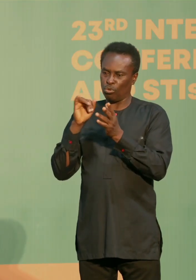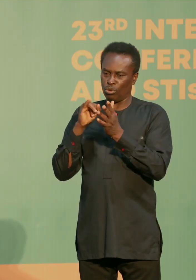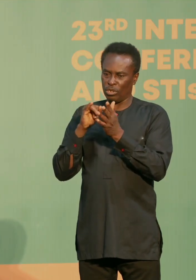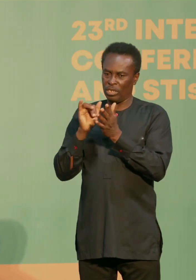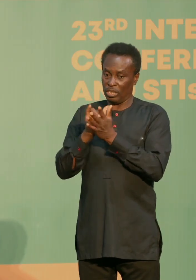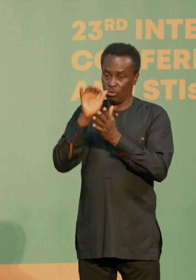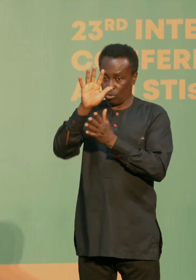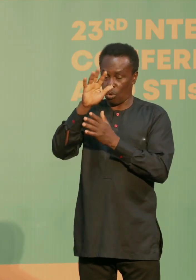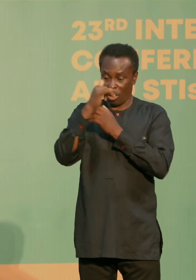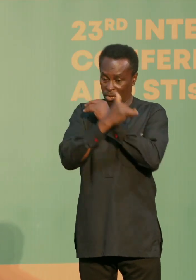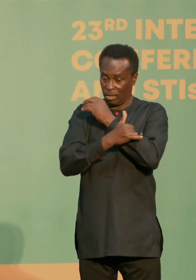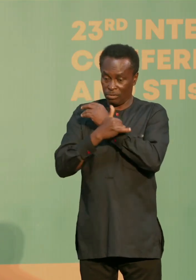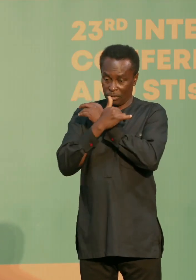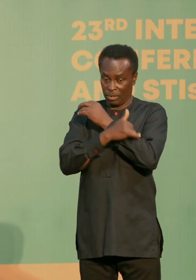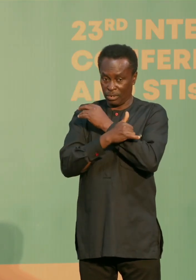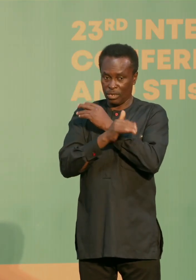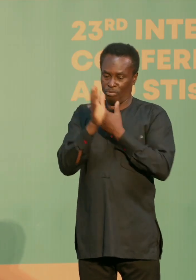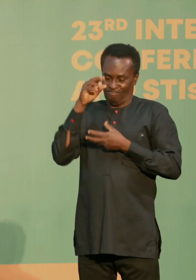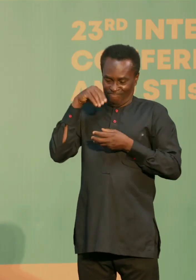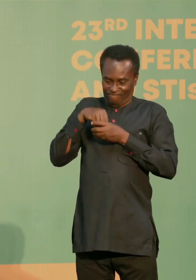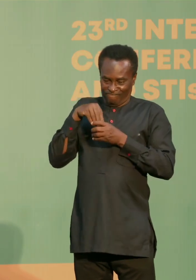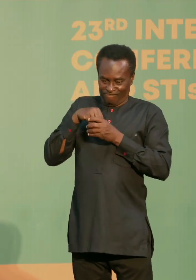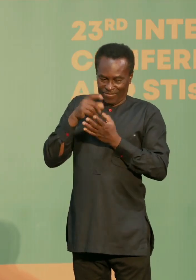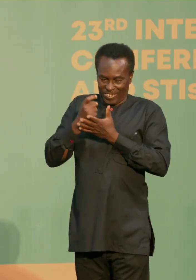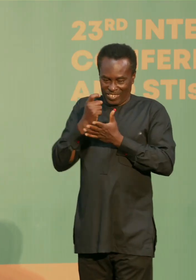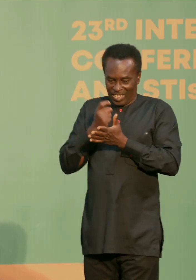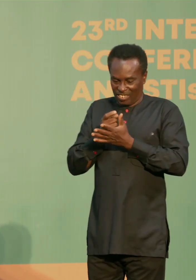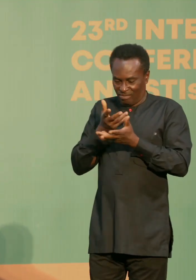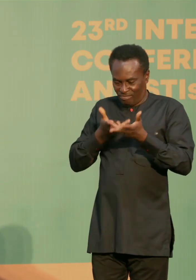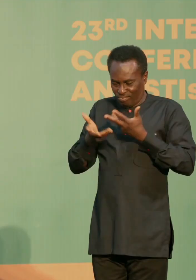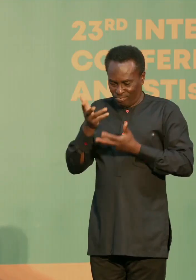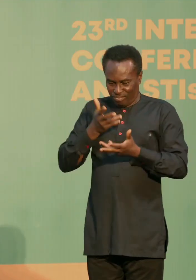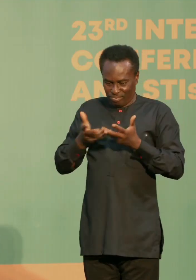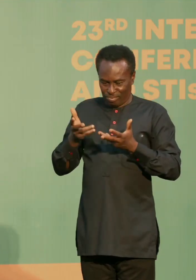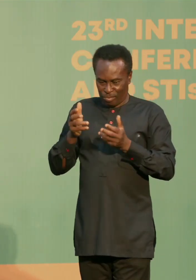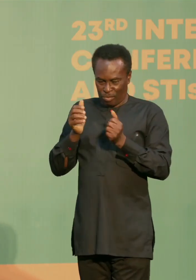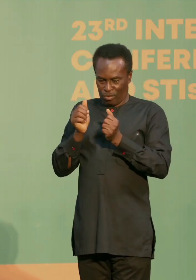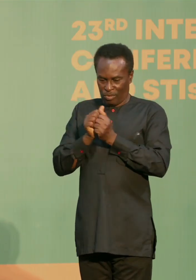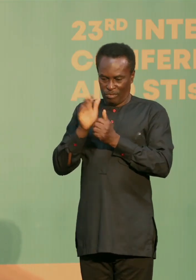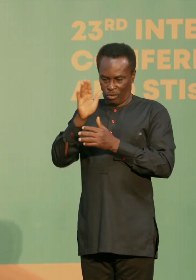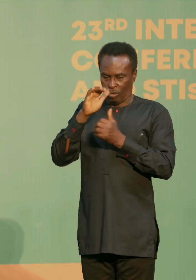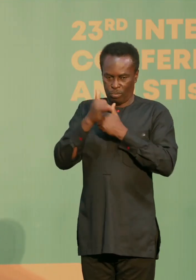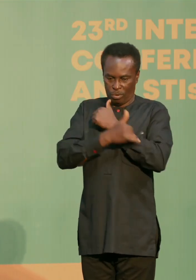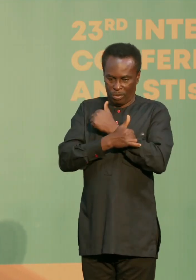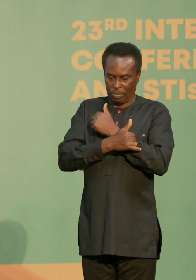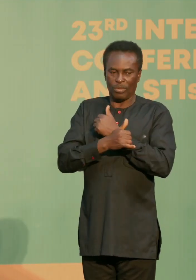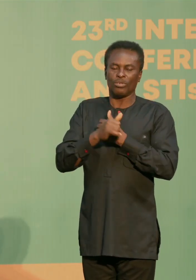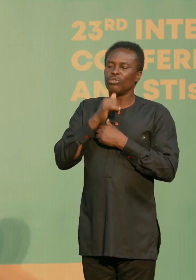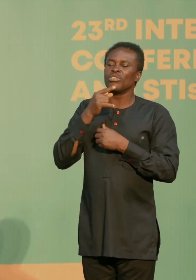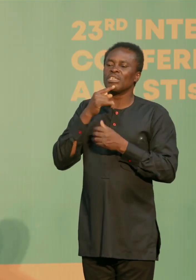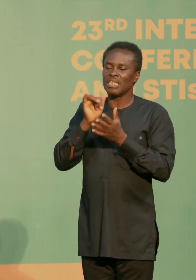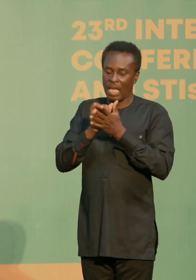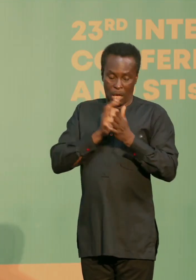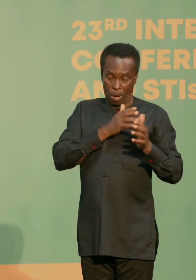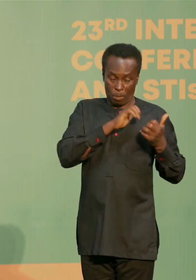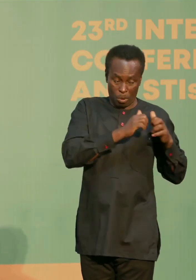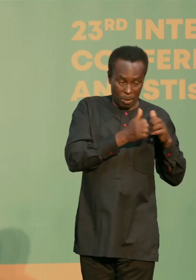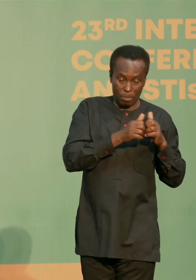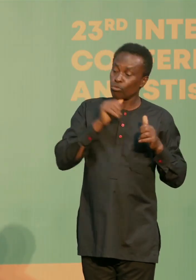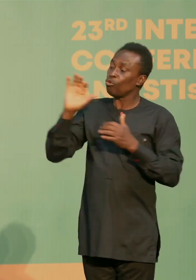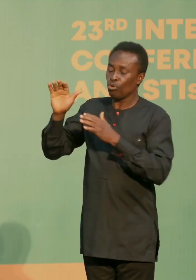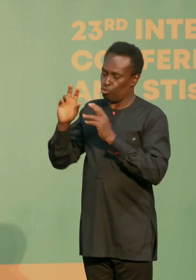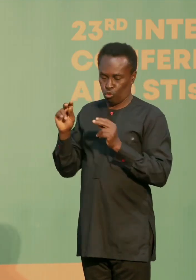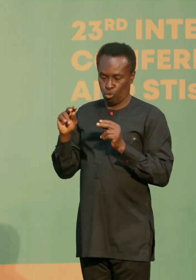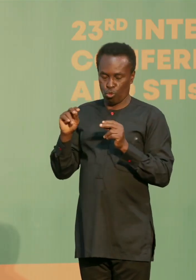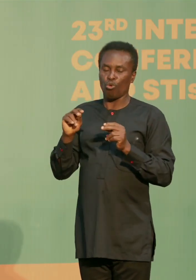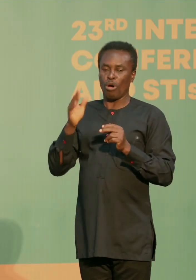country and internal discussions to say it's our problem. It's not a problem in Washington, D.C., it's our local problem.